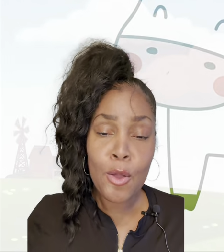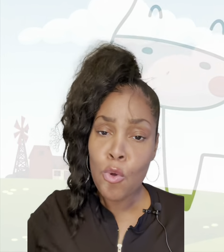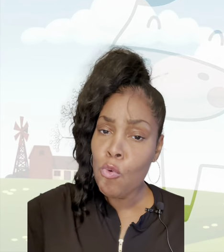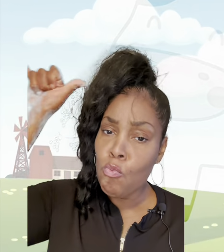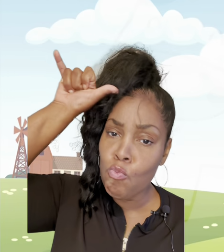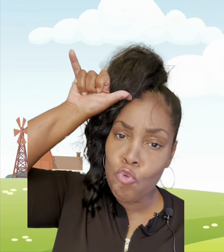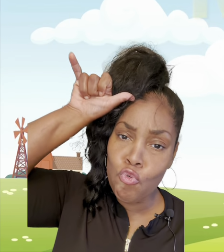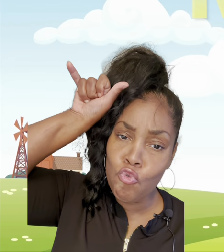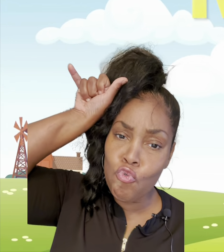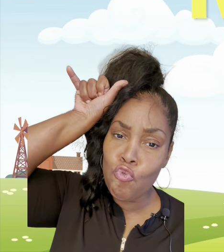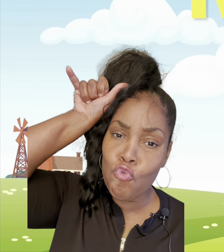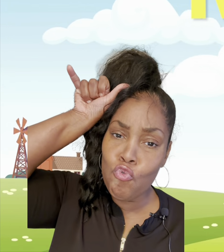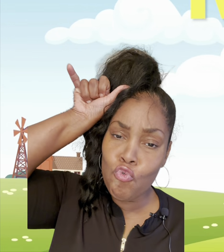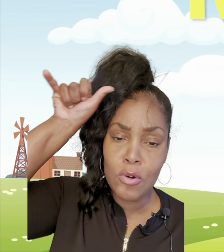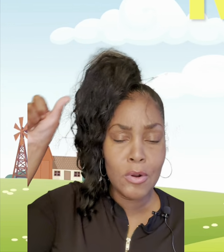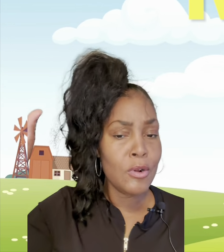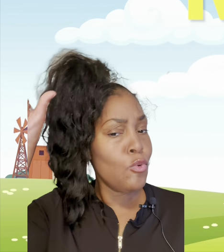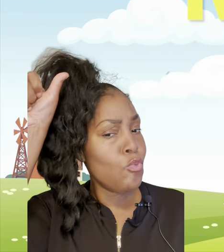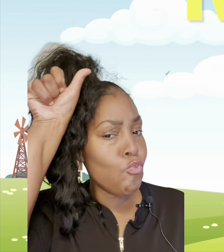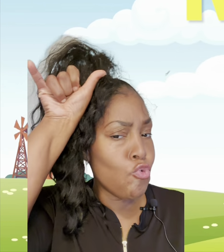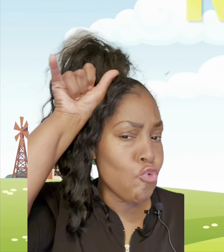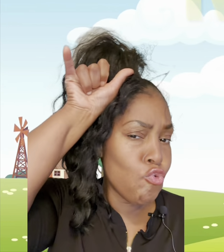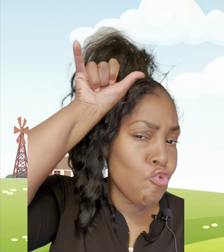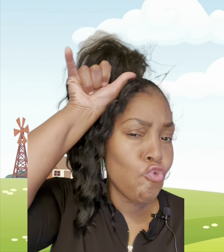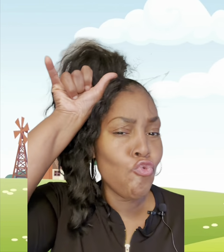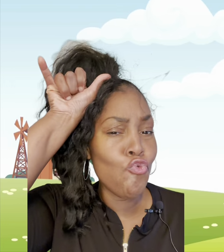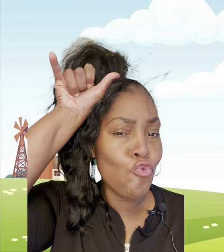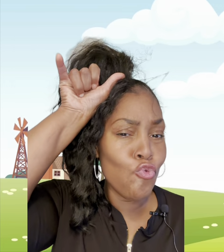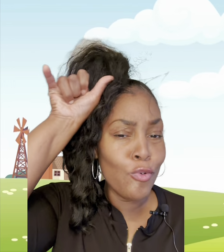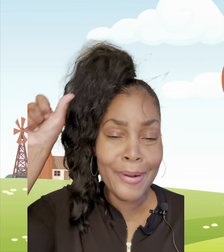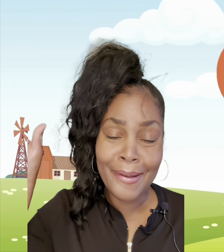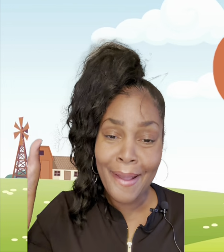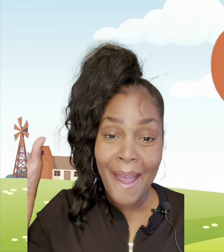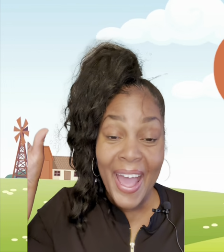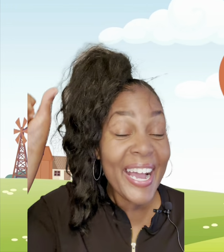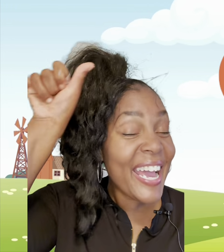Cow. Moo. Moo.